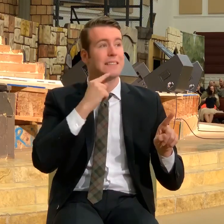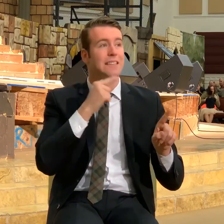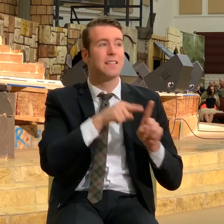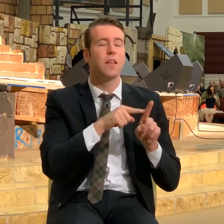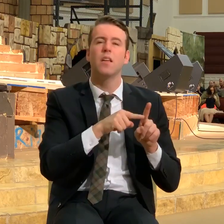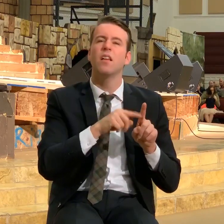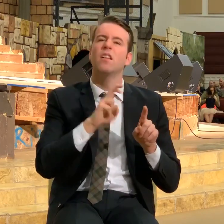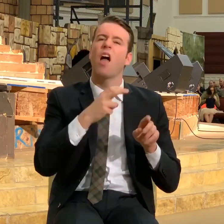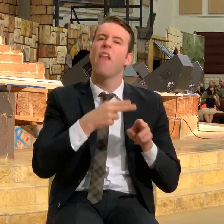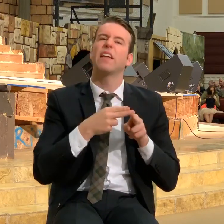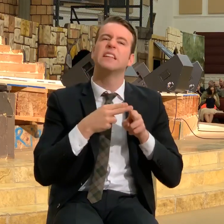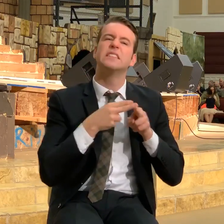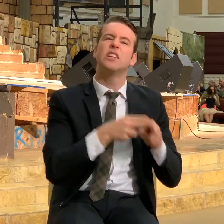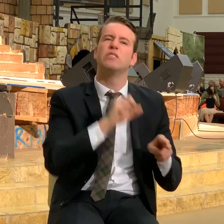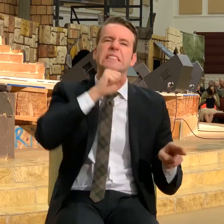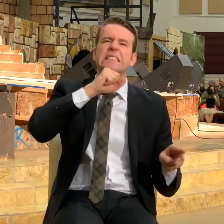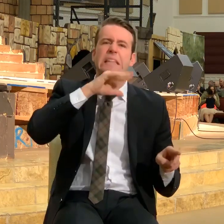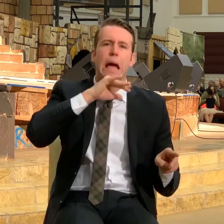considered scum."